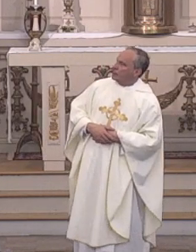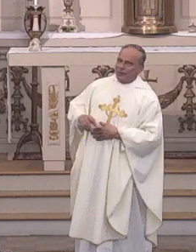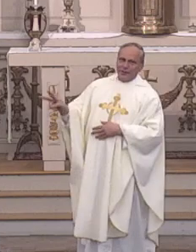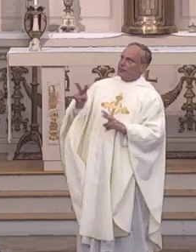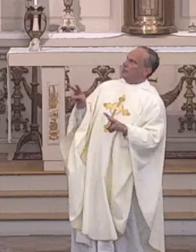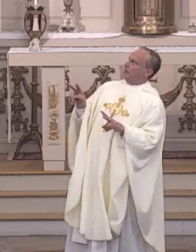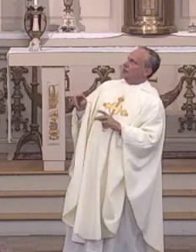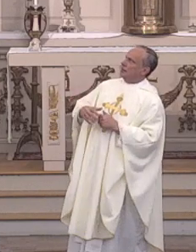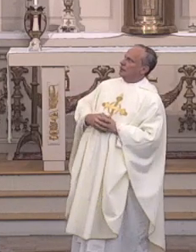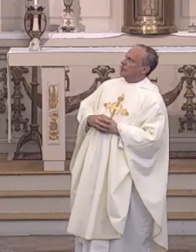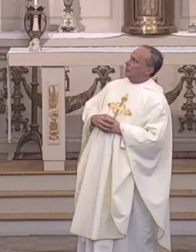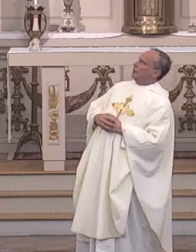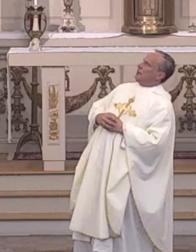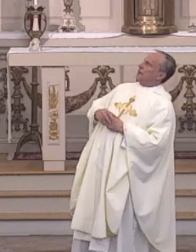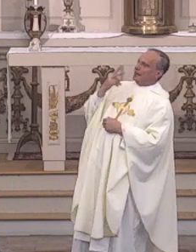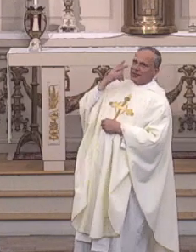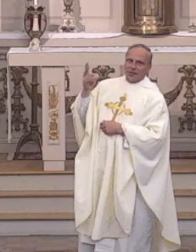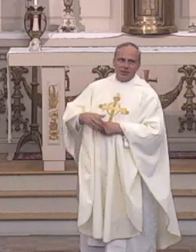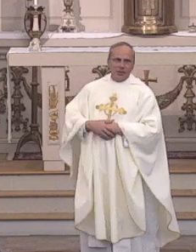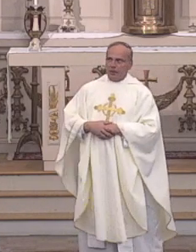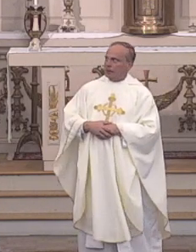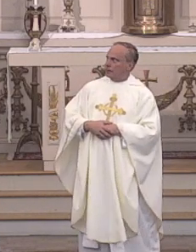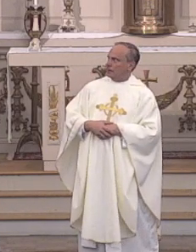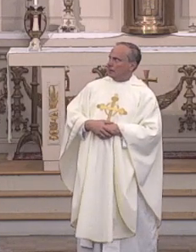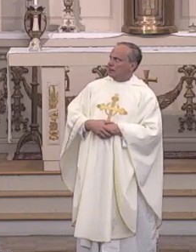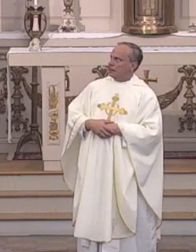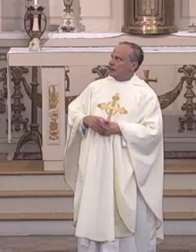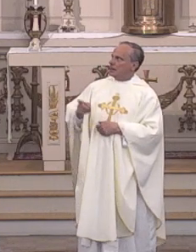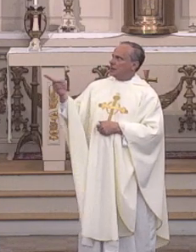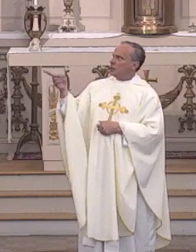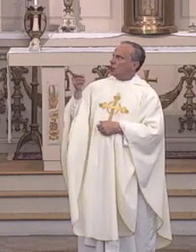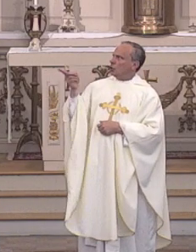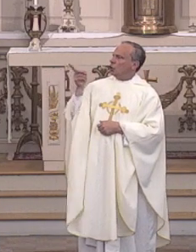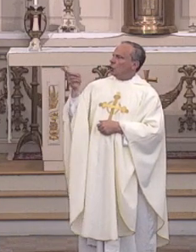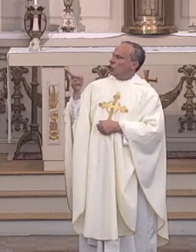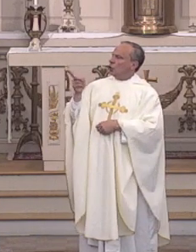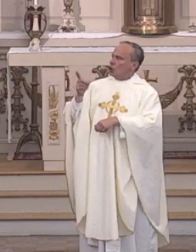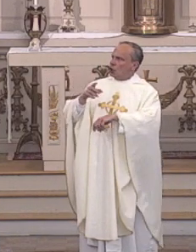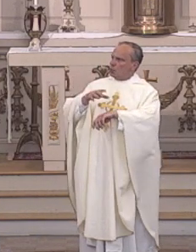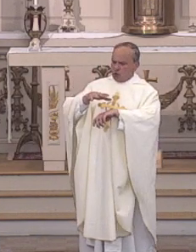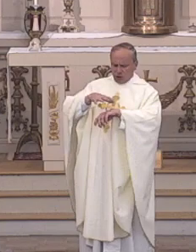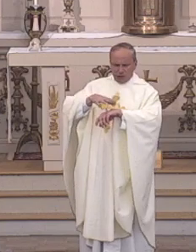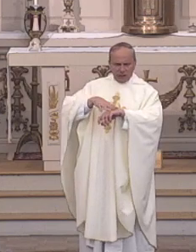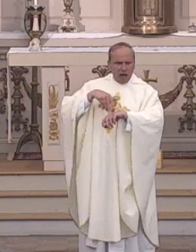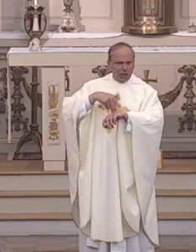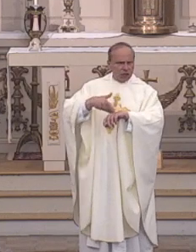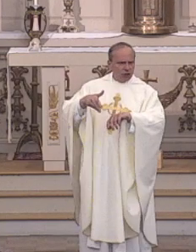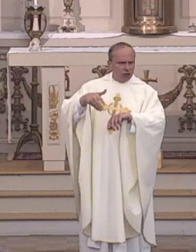I looked at him, and he looked at me, and I looked at him, and he looked at me, and he's like, whoa. And I could tell by the look on his face.